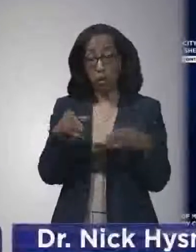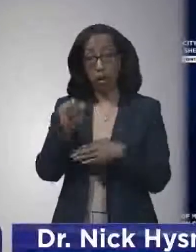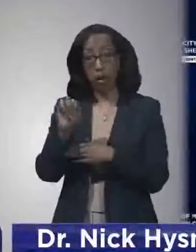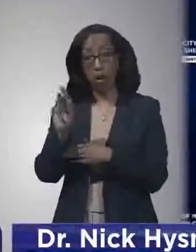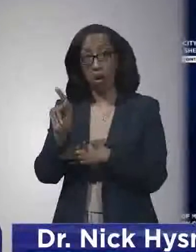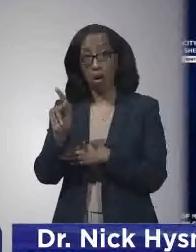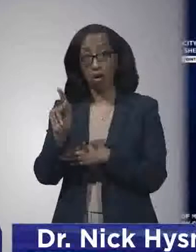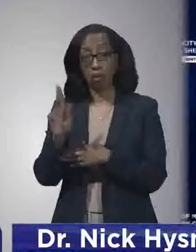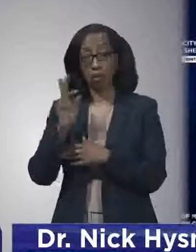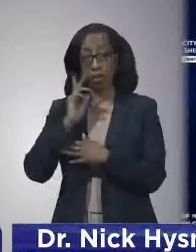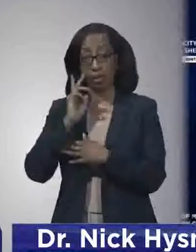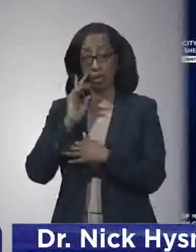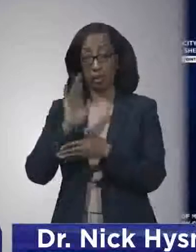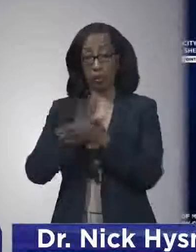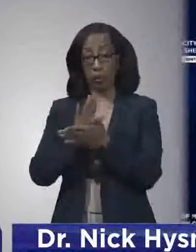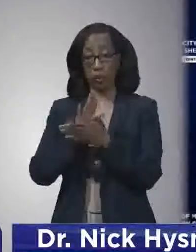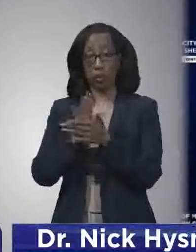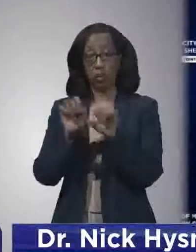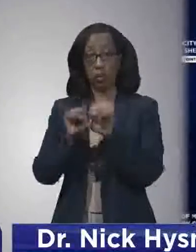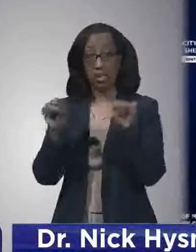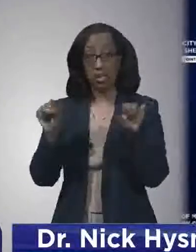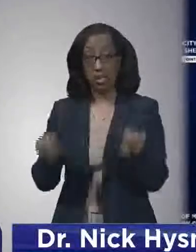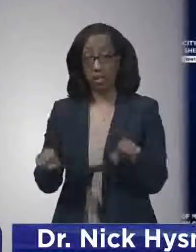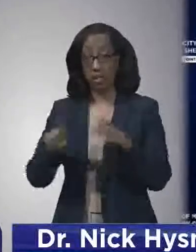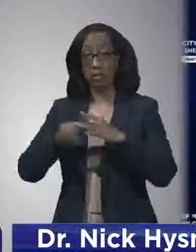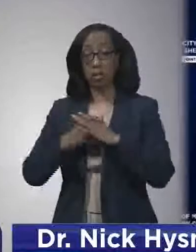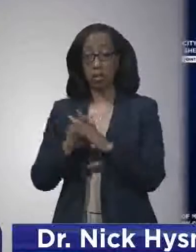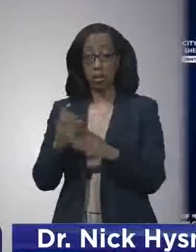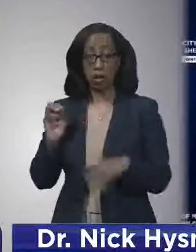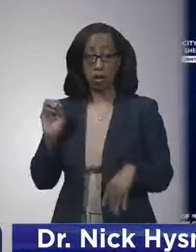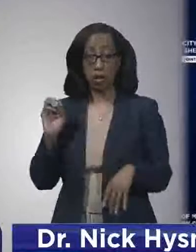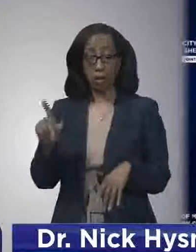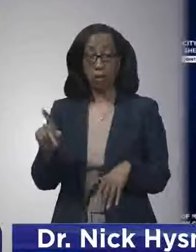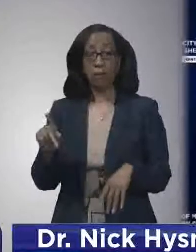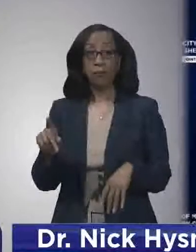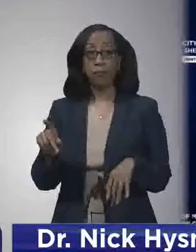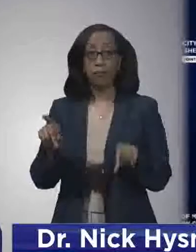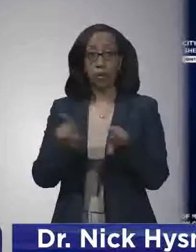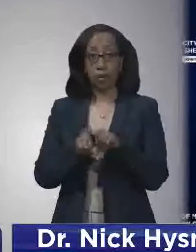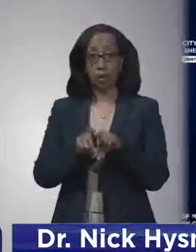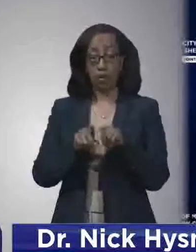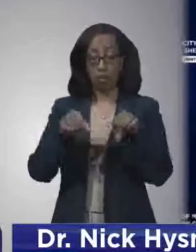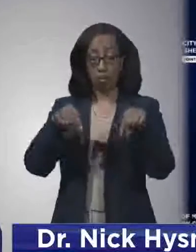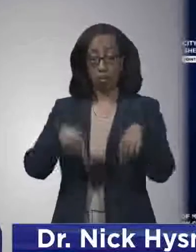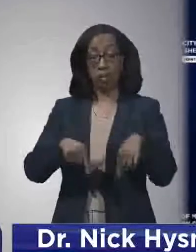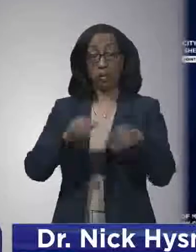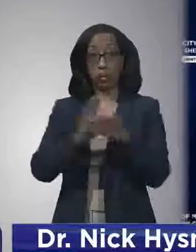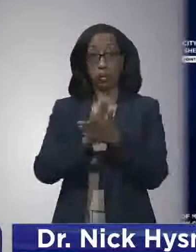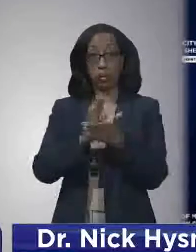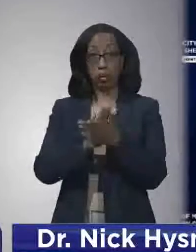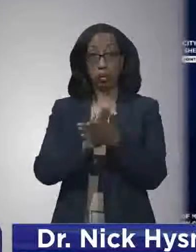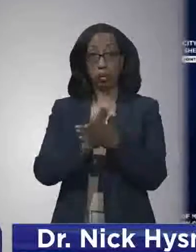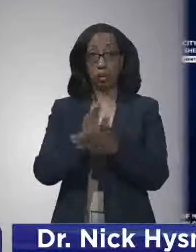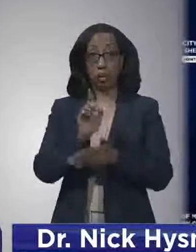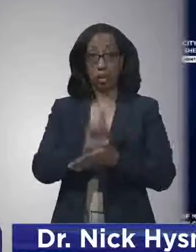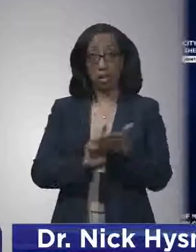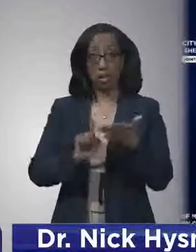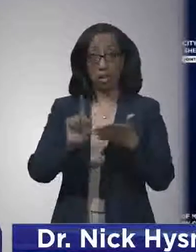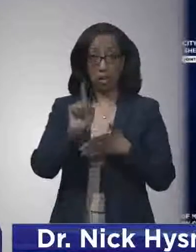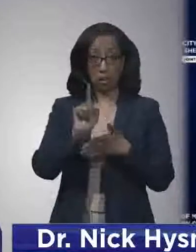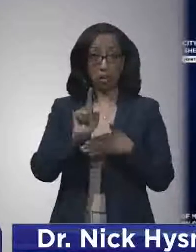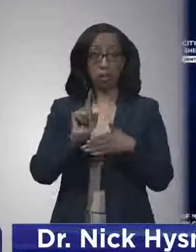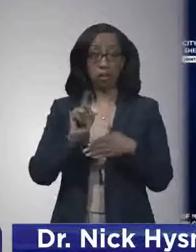seen our school systems go back there. And we anticipate our schools will be going back in person over the next several